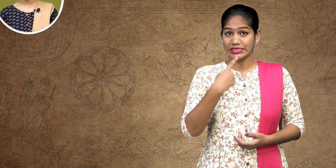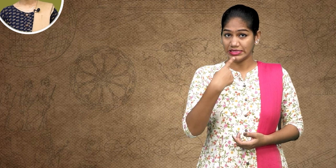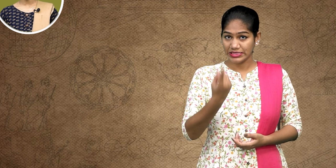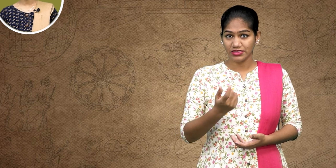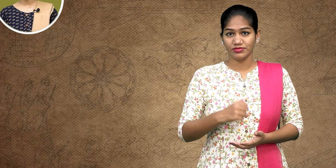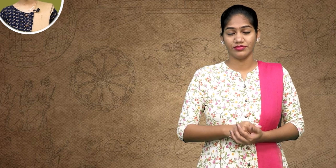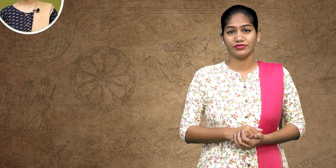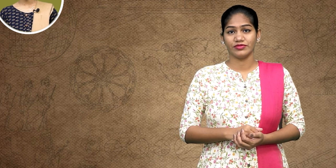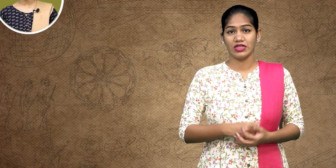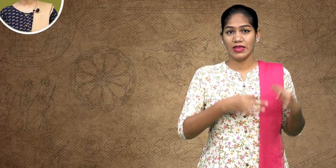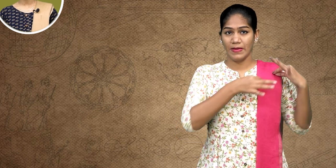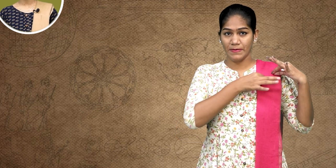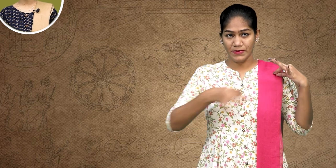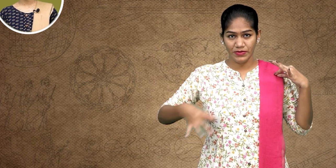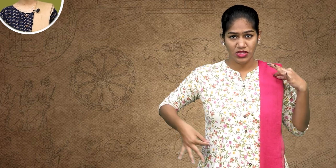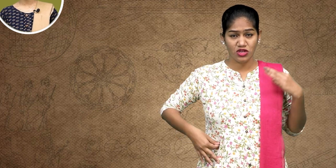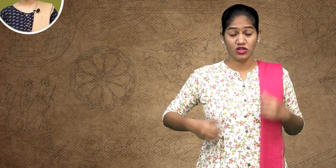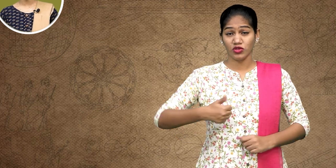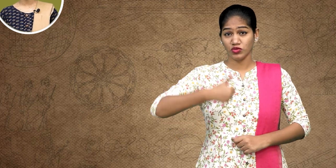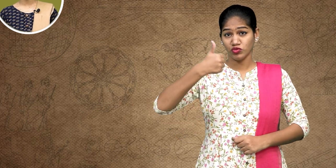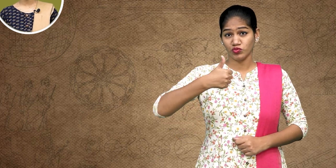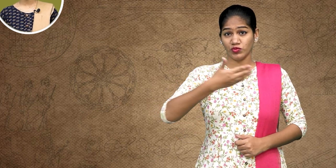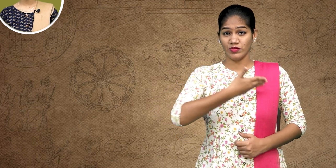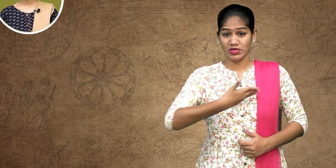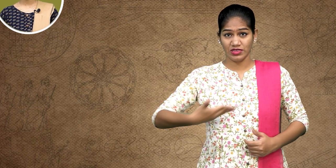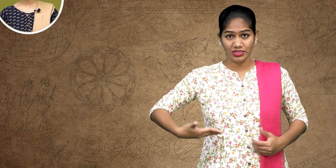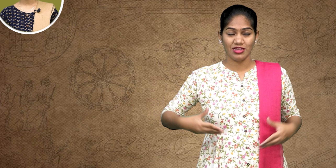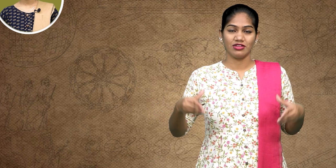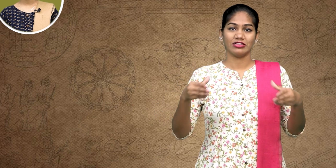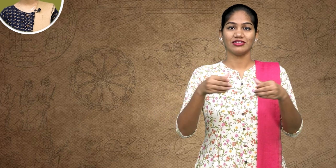Brahmins as a superior caste.